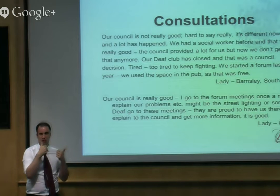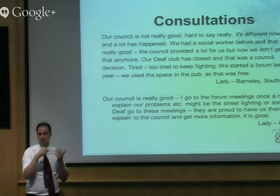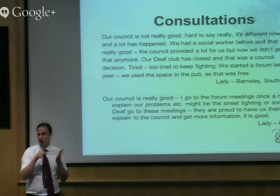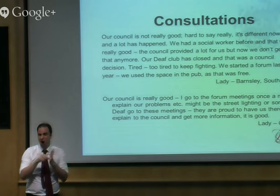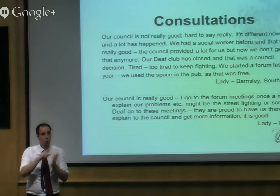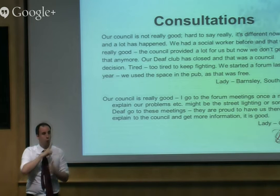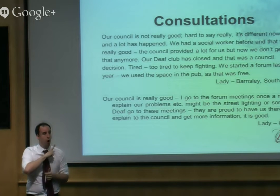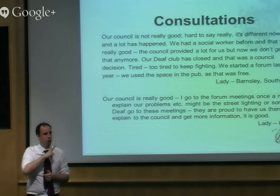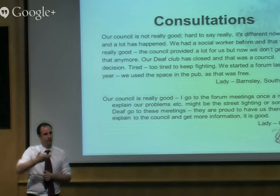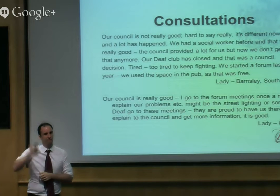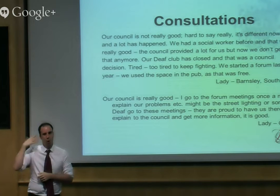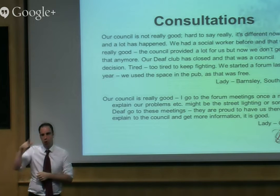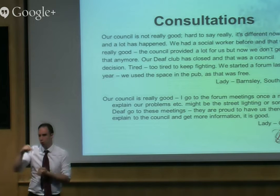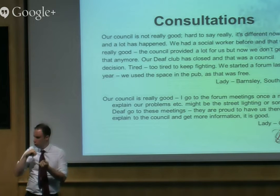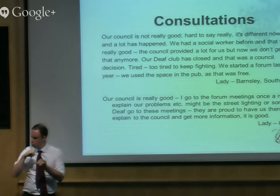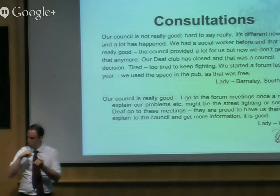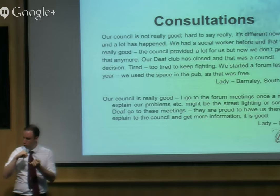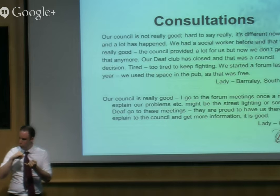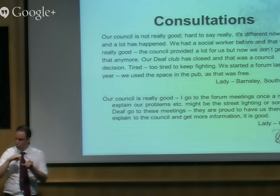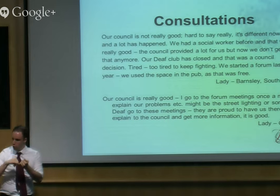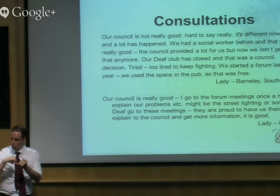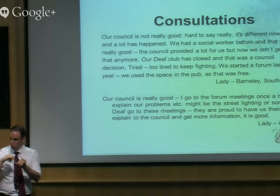first lady was saying that the council wasn't very good.